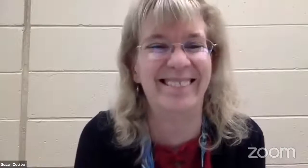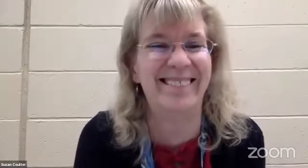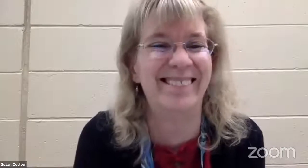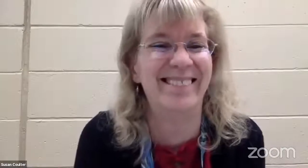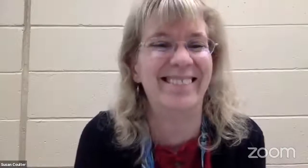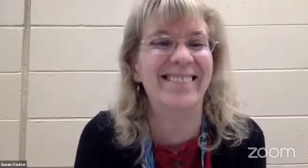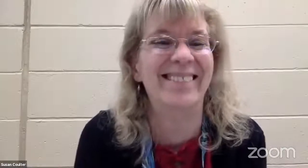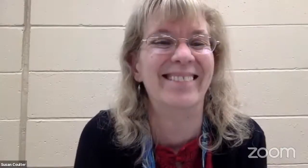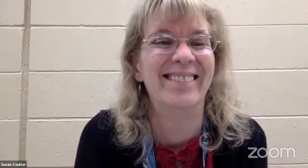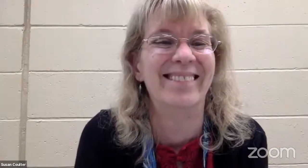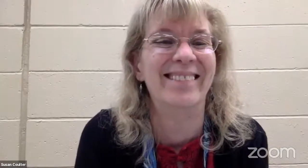much.